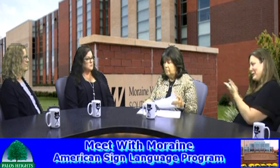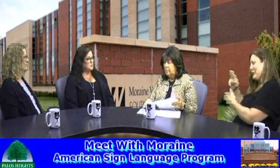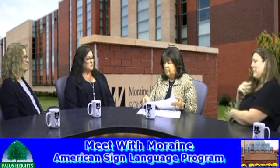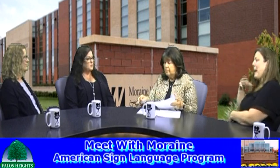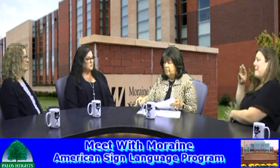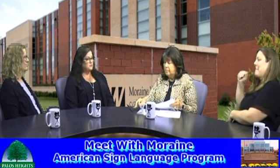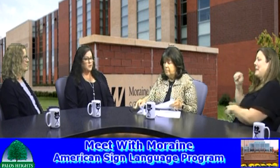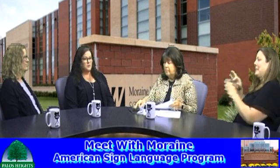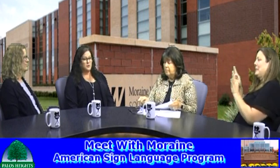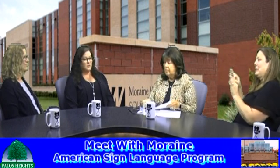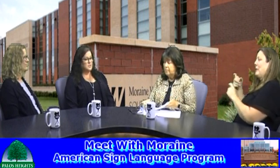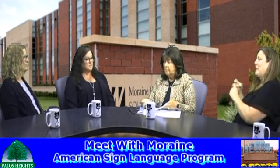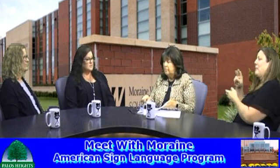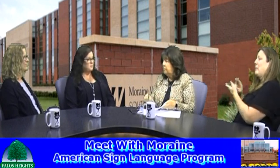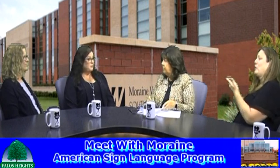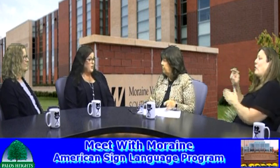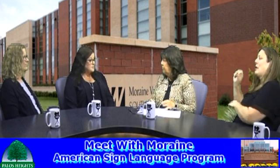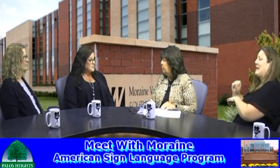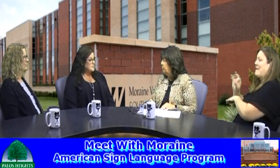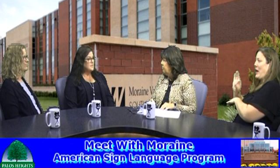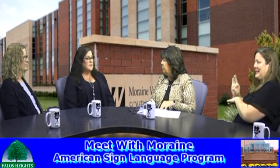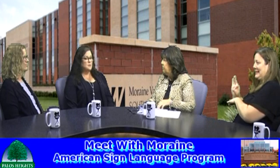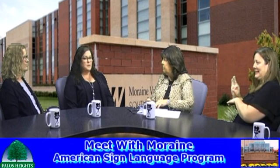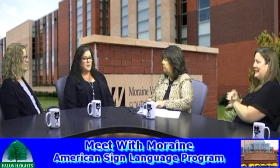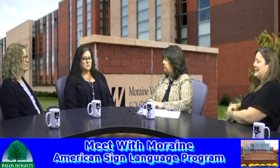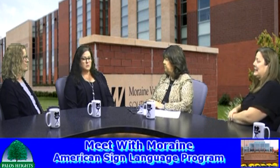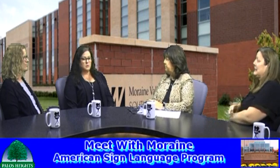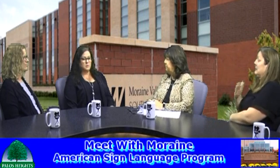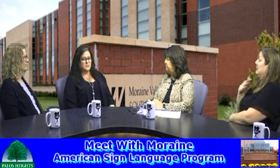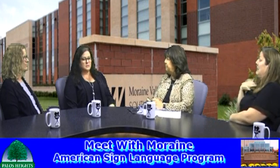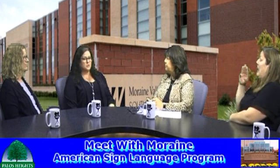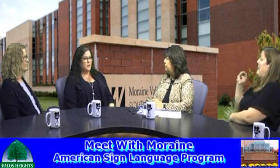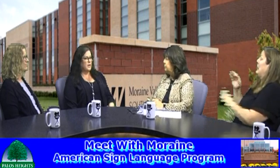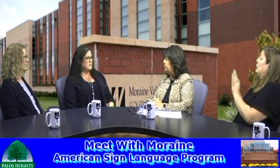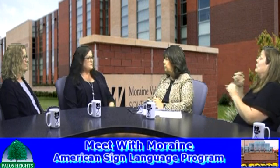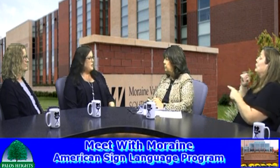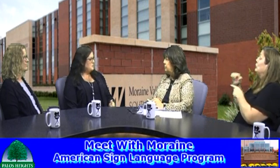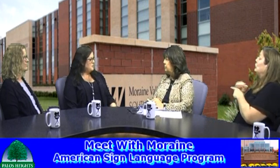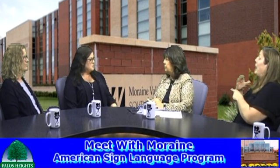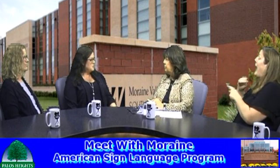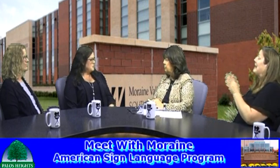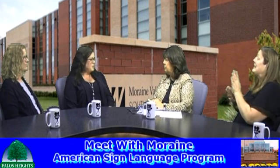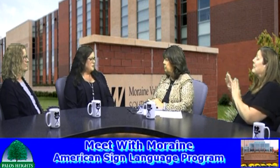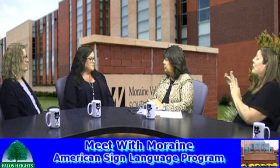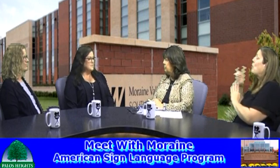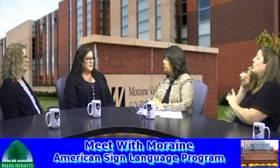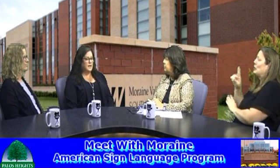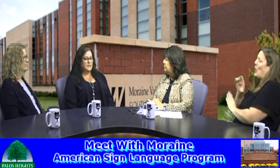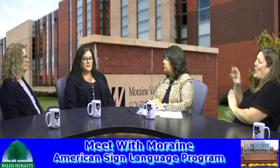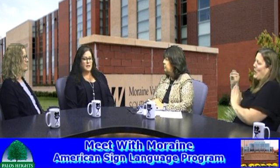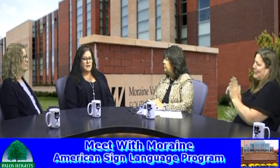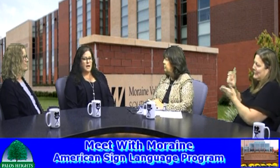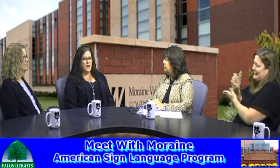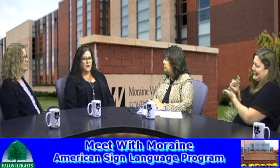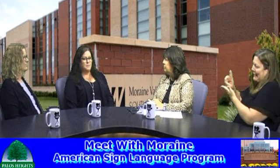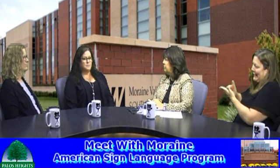my master's degree from the University of St. Francis. My master's degree was in training and development, which is curriculum